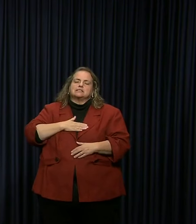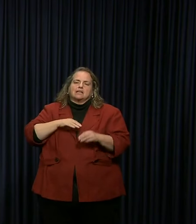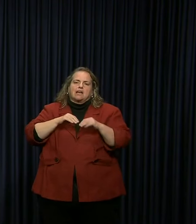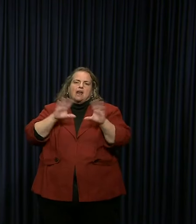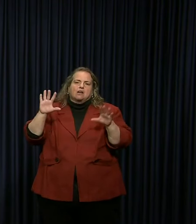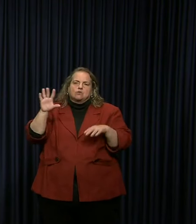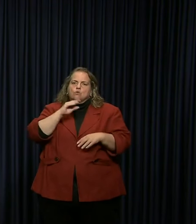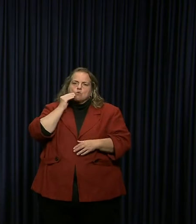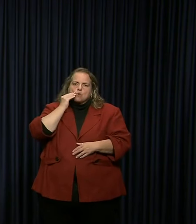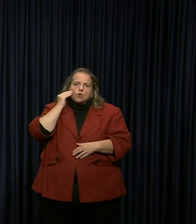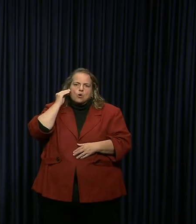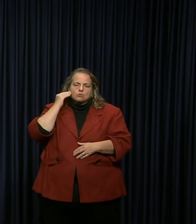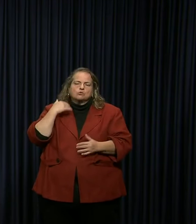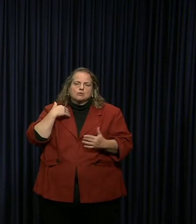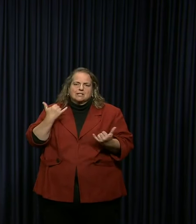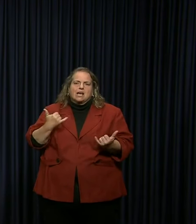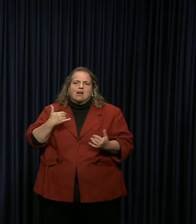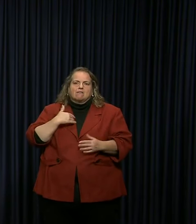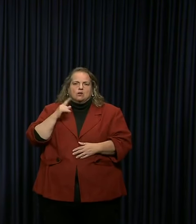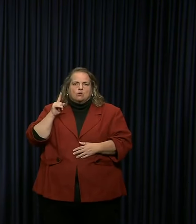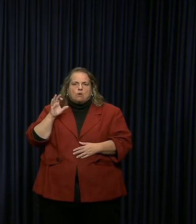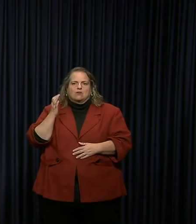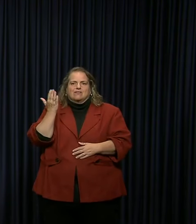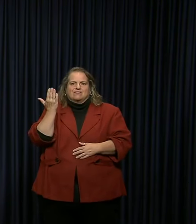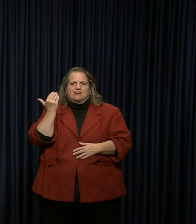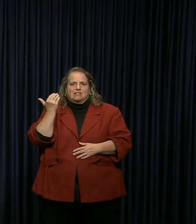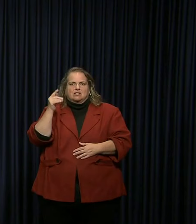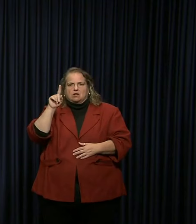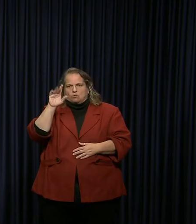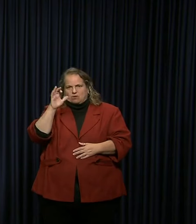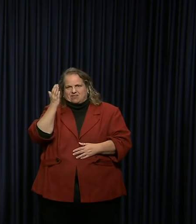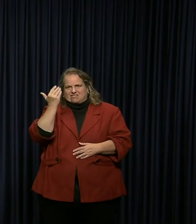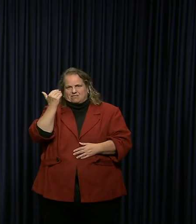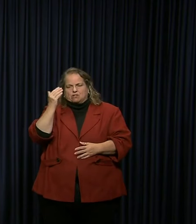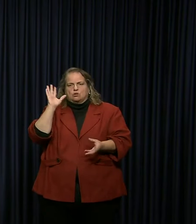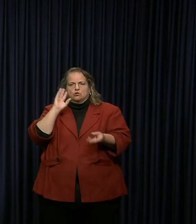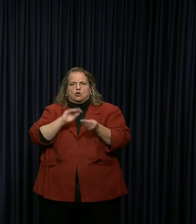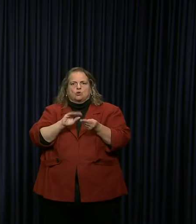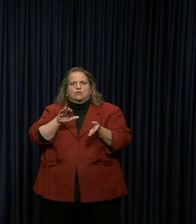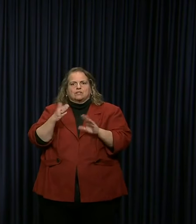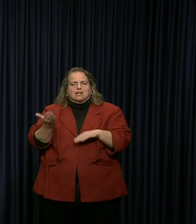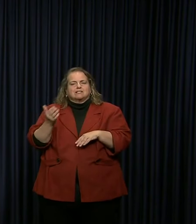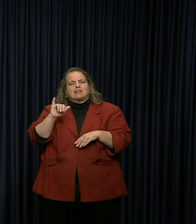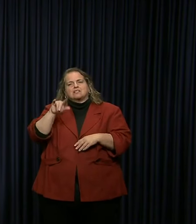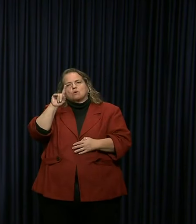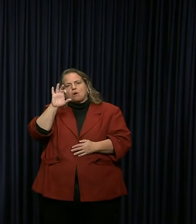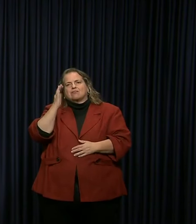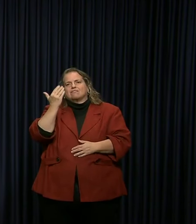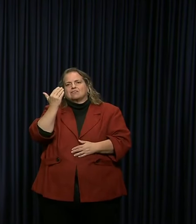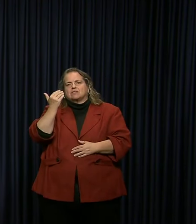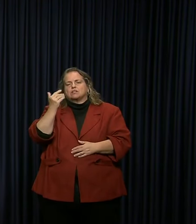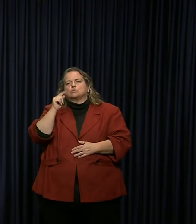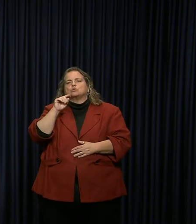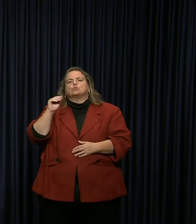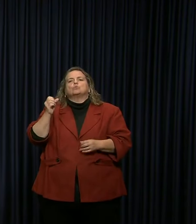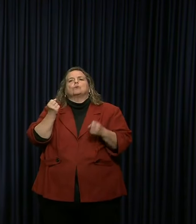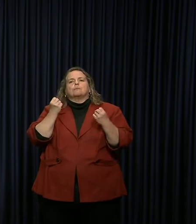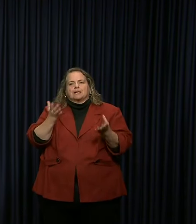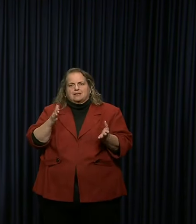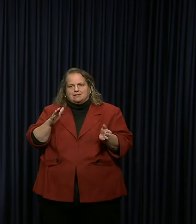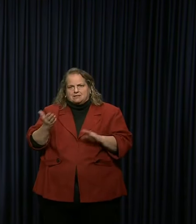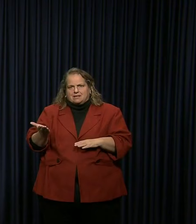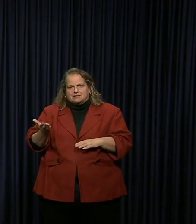at 115 total deaths. It's 115 too many. Let's make sure we do what it